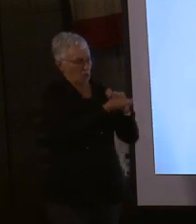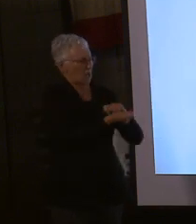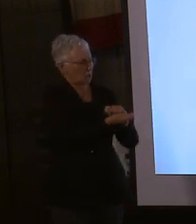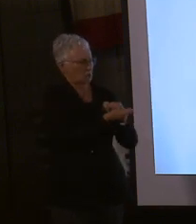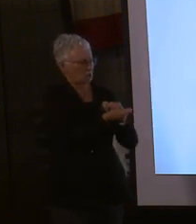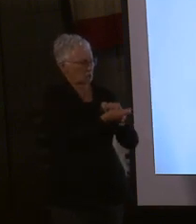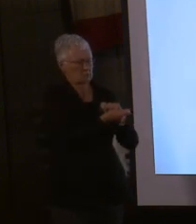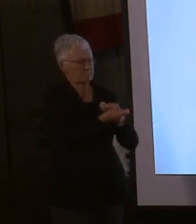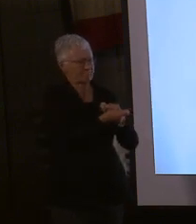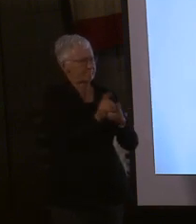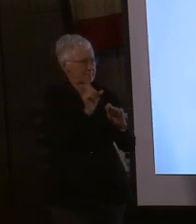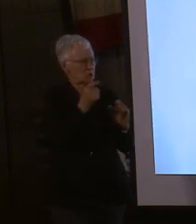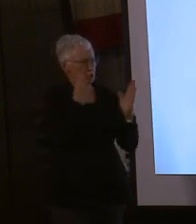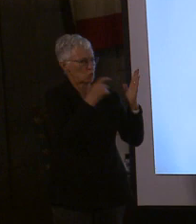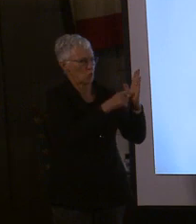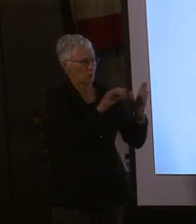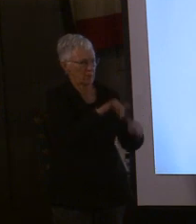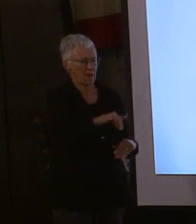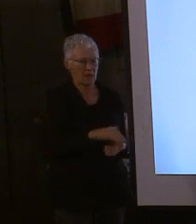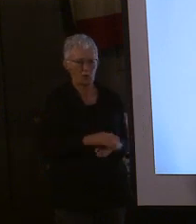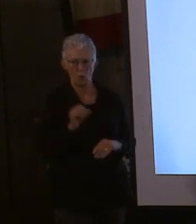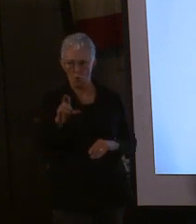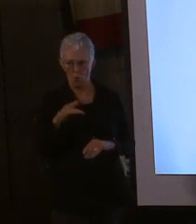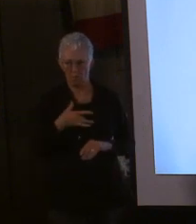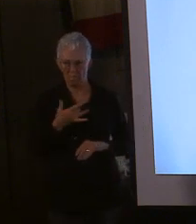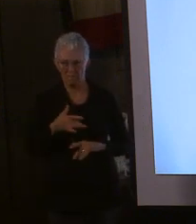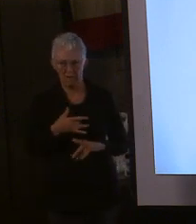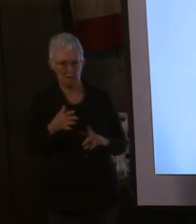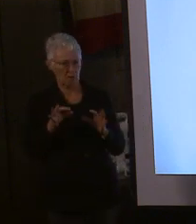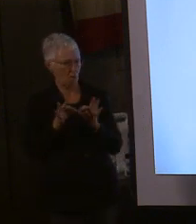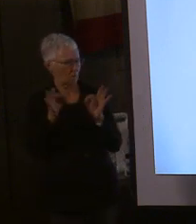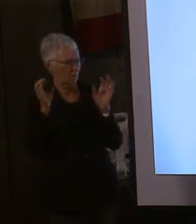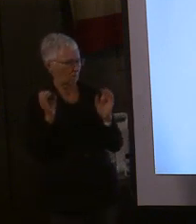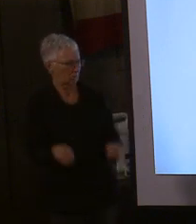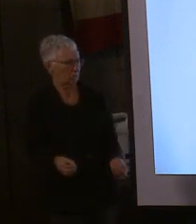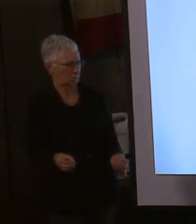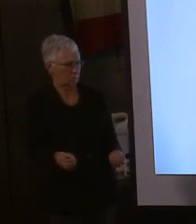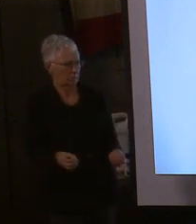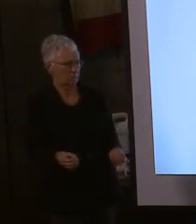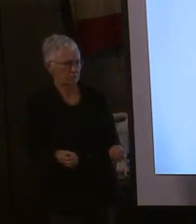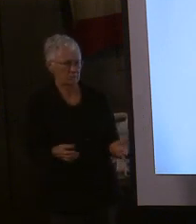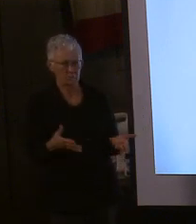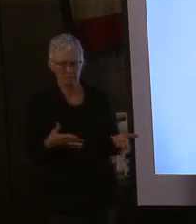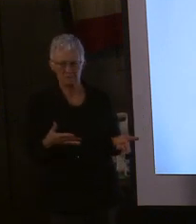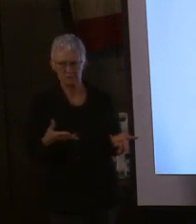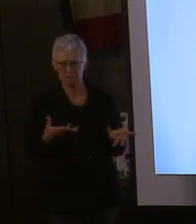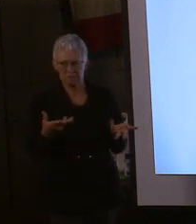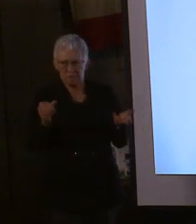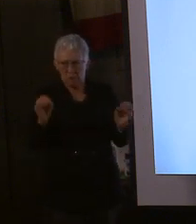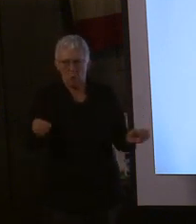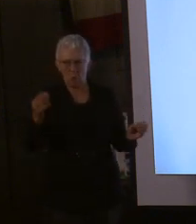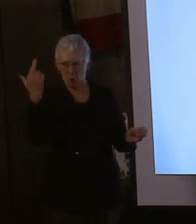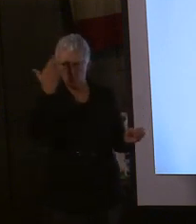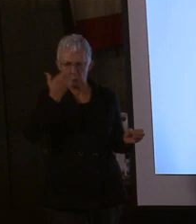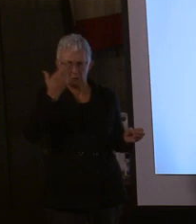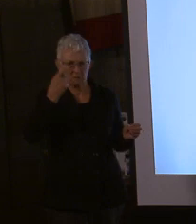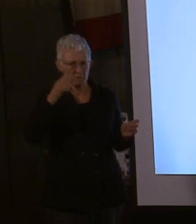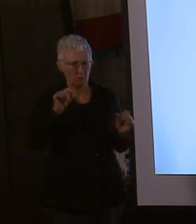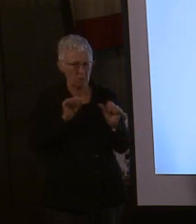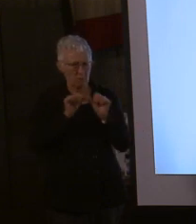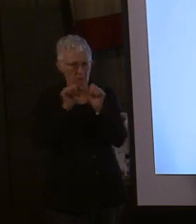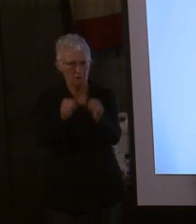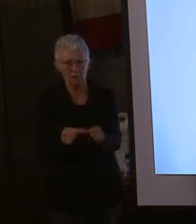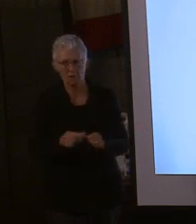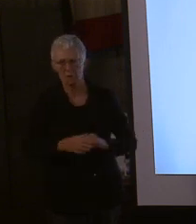Hopelessness, you just can't see out the other side. And change in personality, where you might experience joy. It's